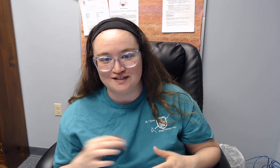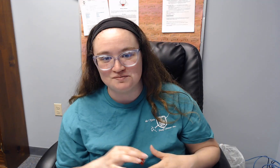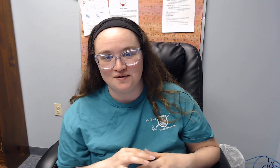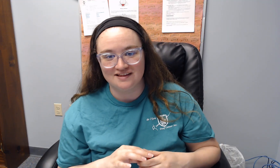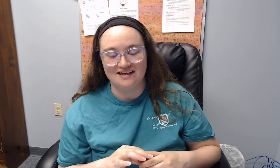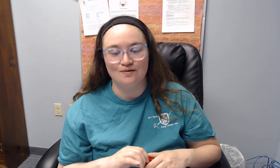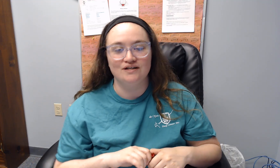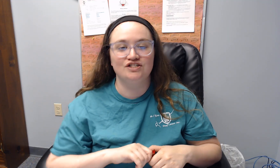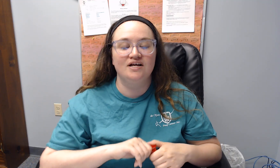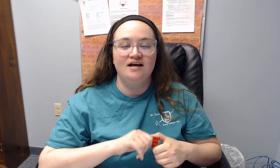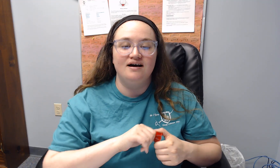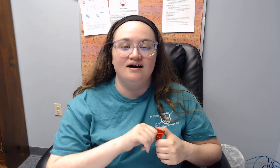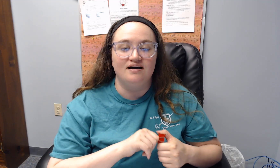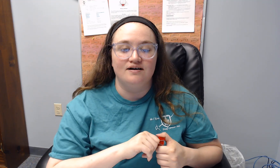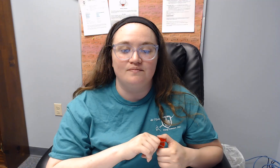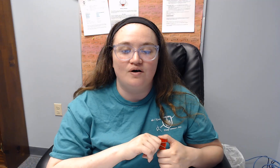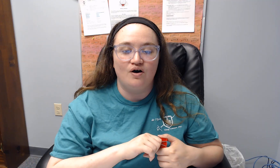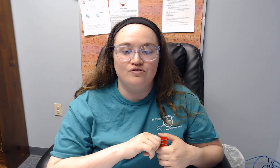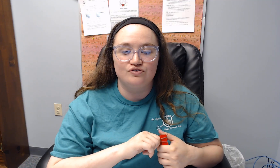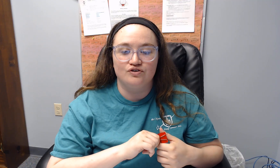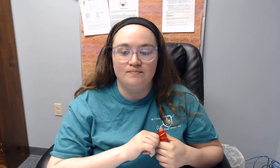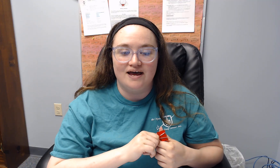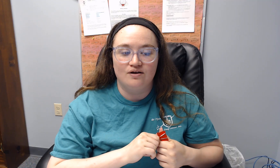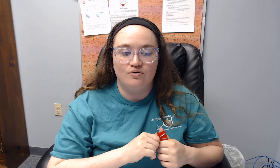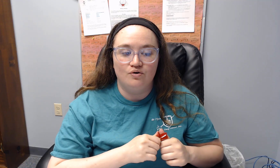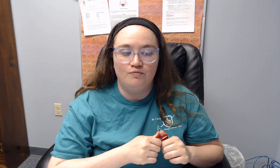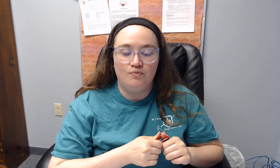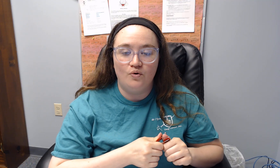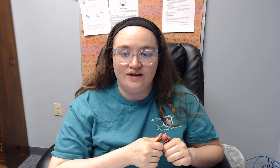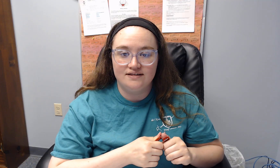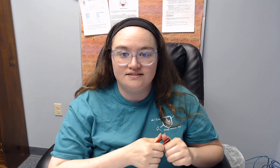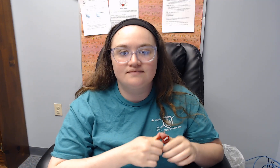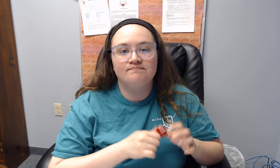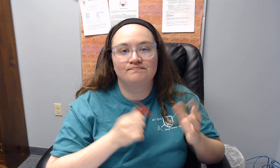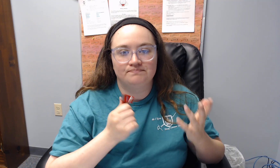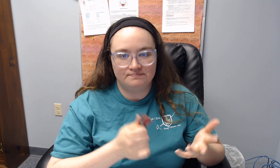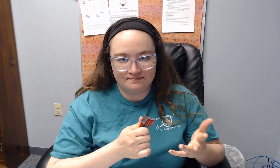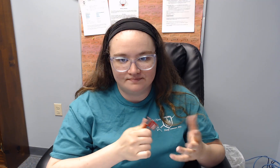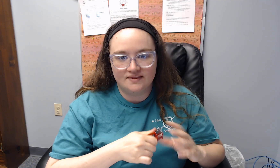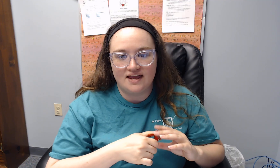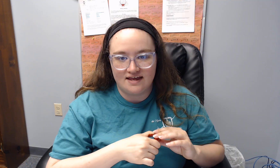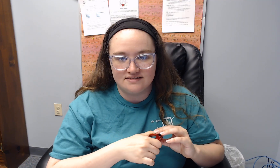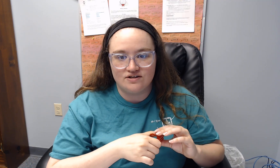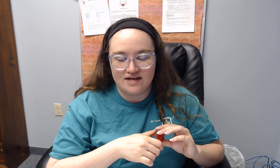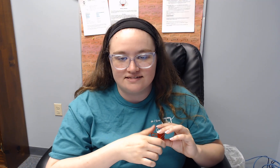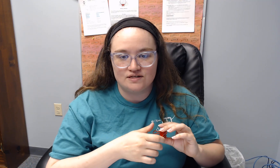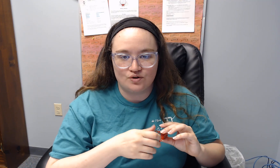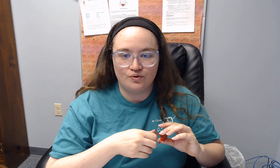spoken language. All those grammatical points. ASL has its own grammar.